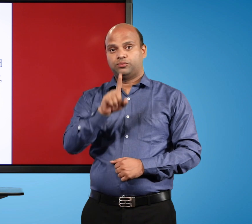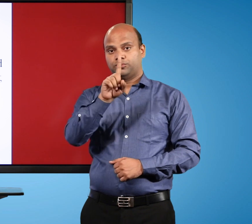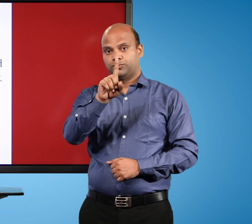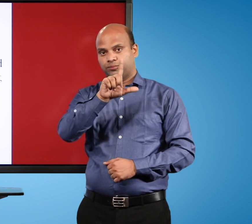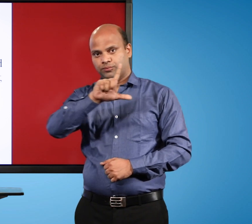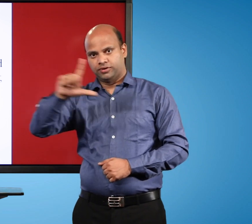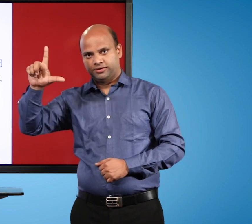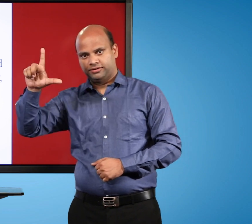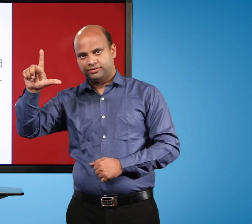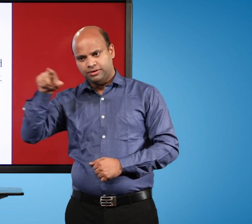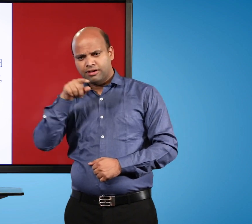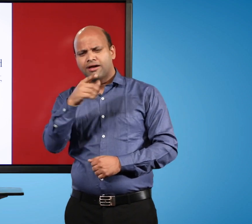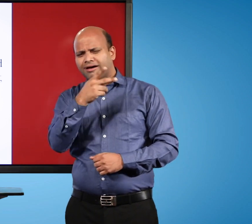1 lakh.